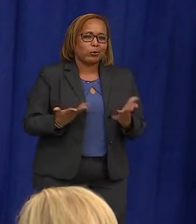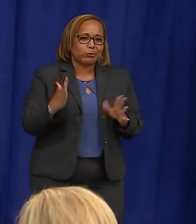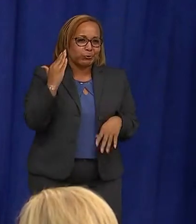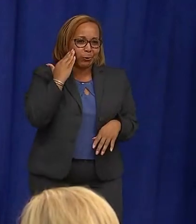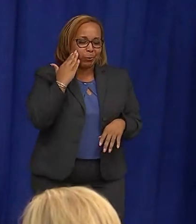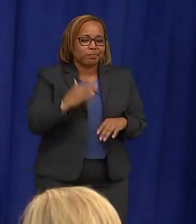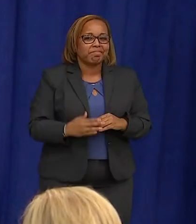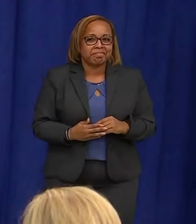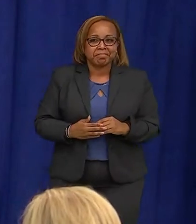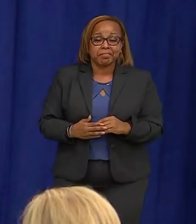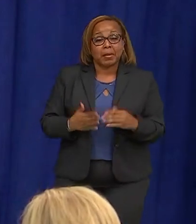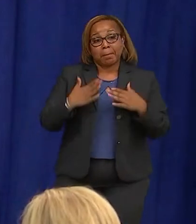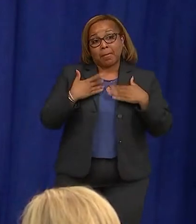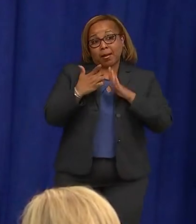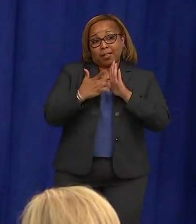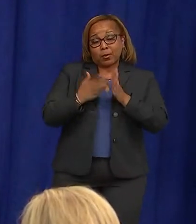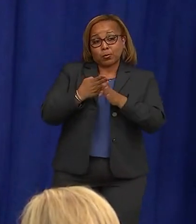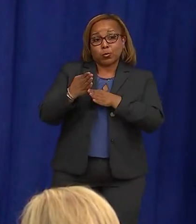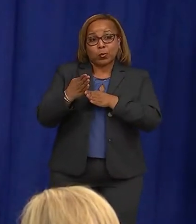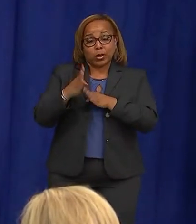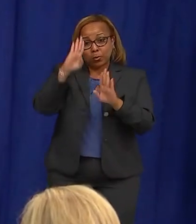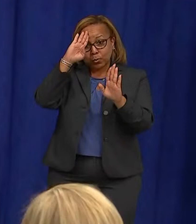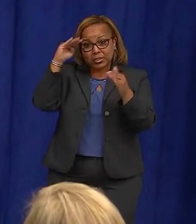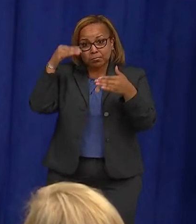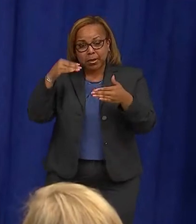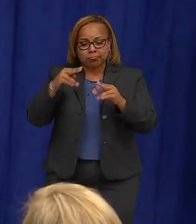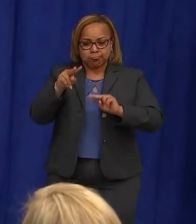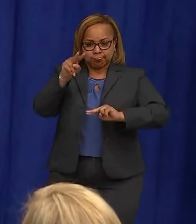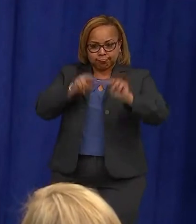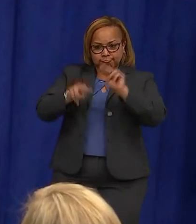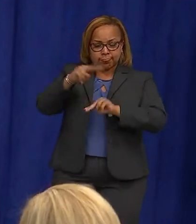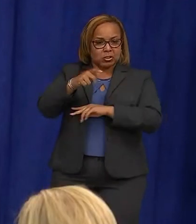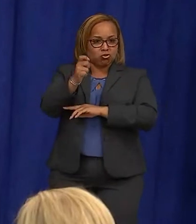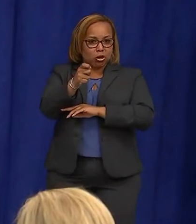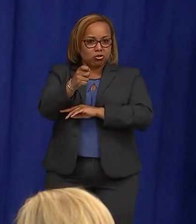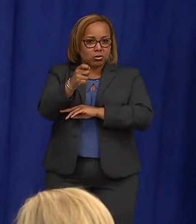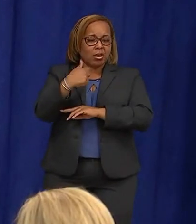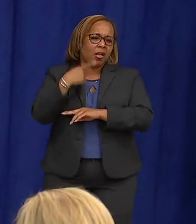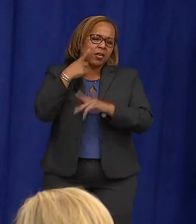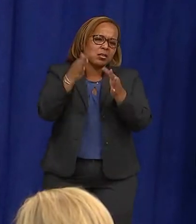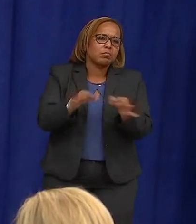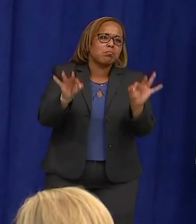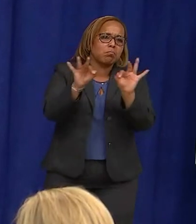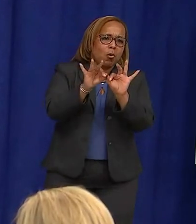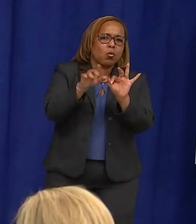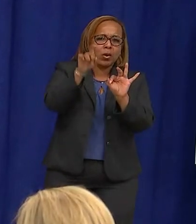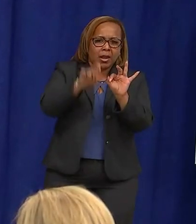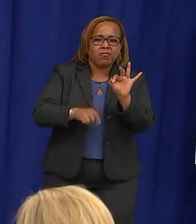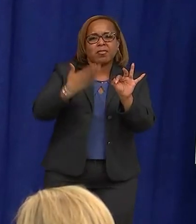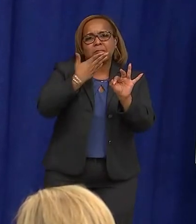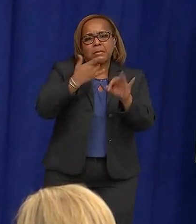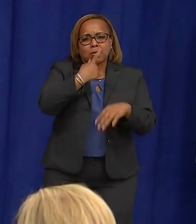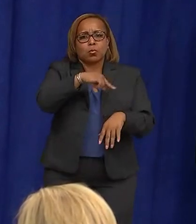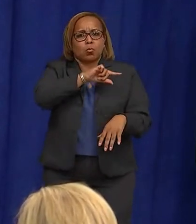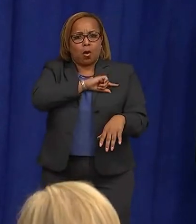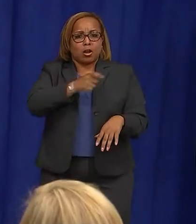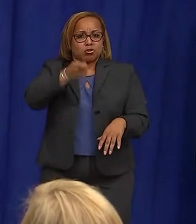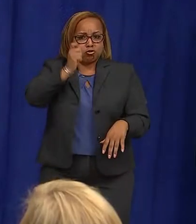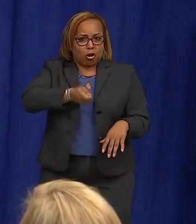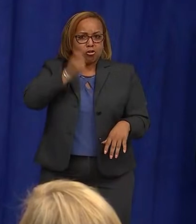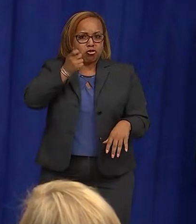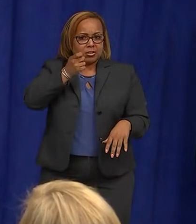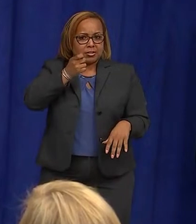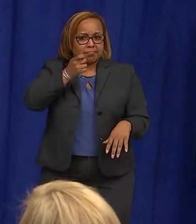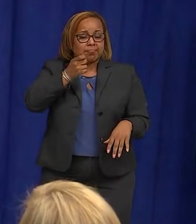and part of my legal career was spent evaluating judges. I think it's critically important that we have the best quality judges on the